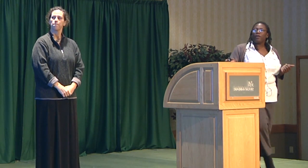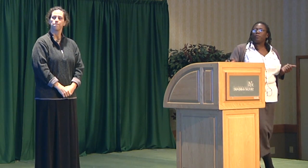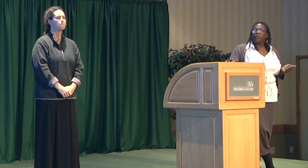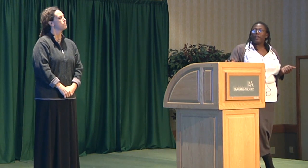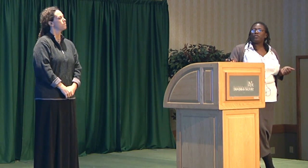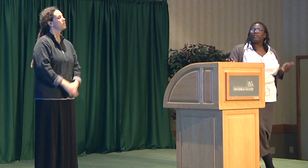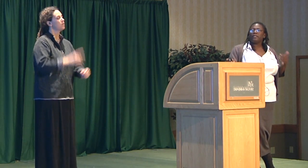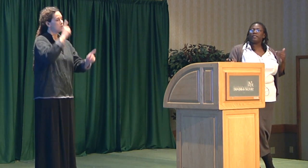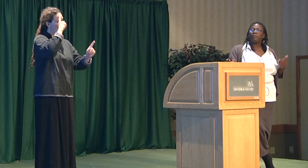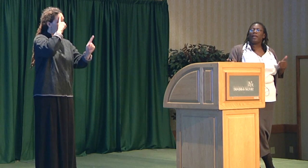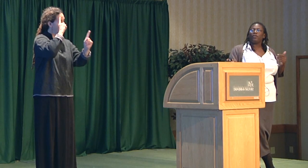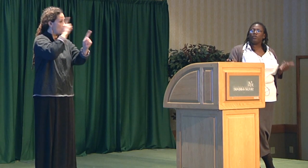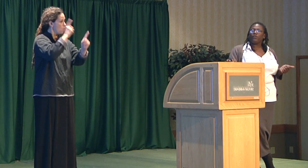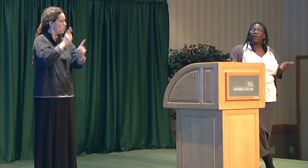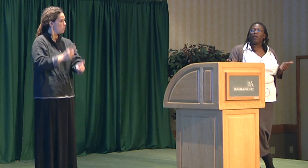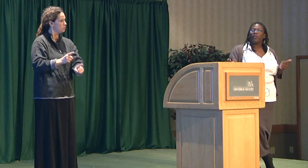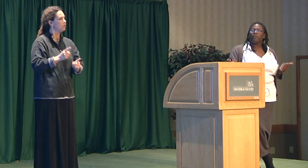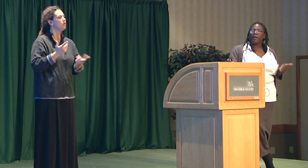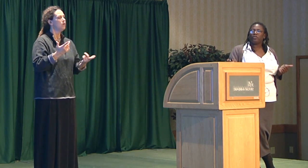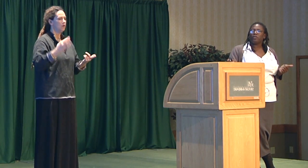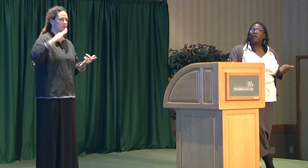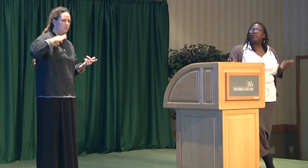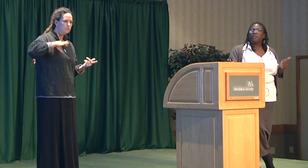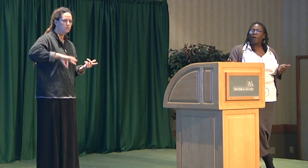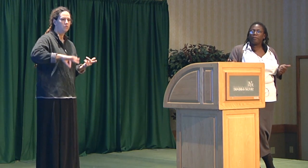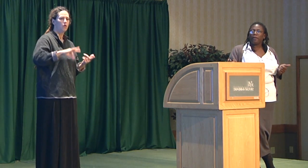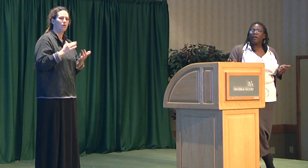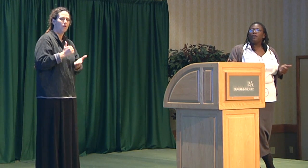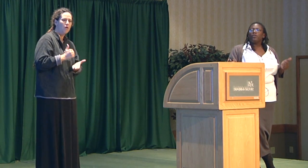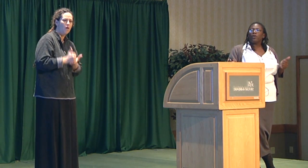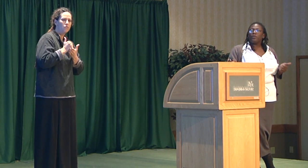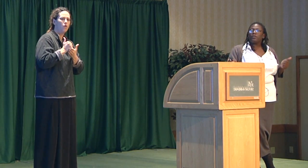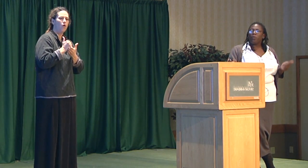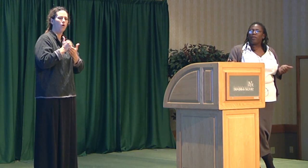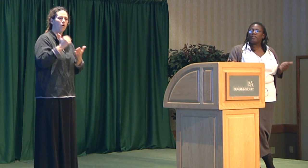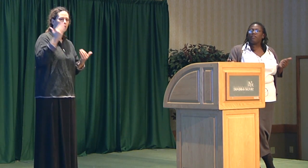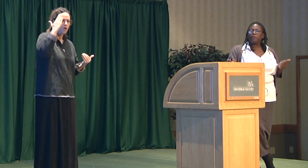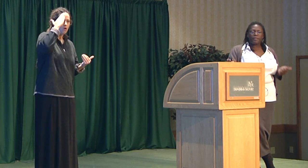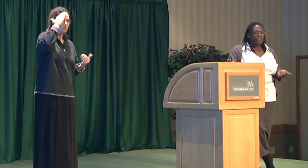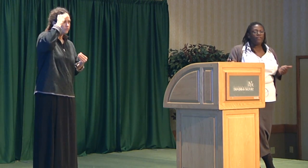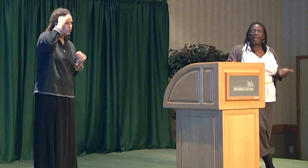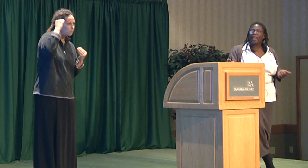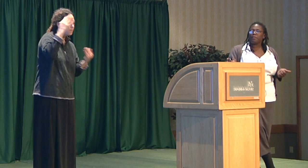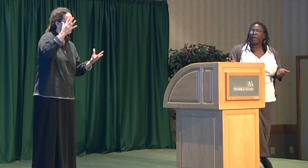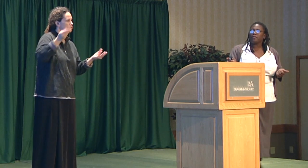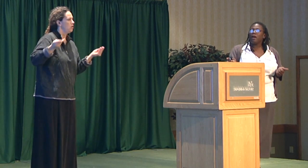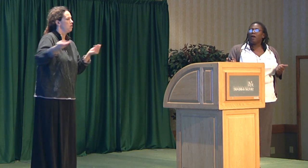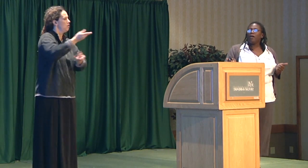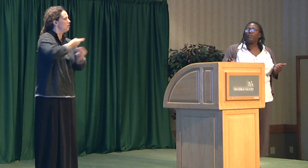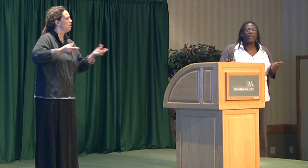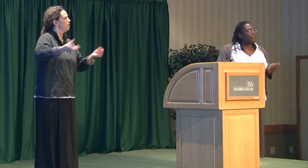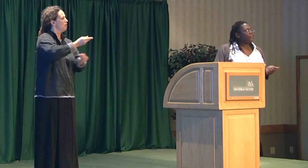of healthcare communication is to disseminate useful health information to the public to increase awareness of specific